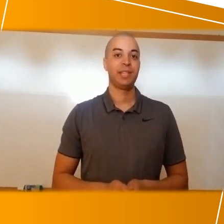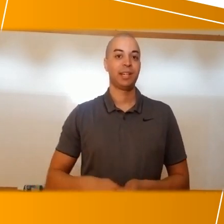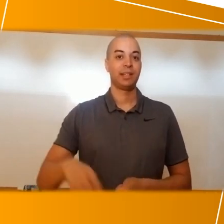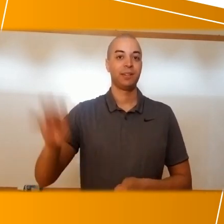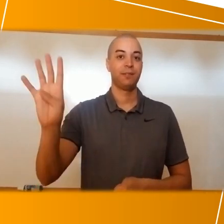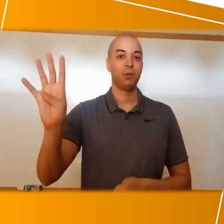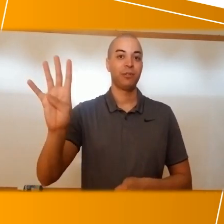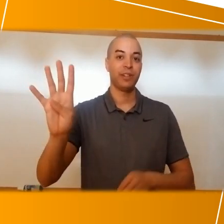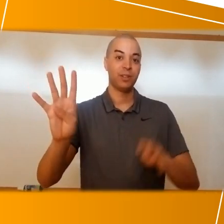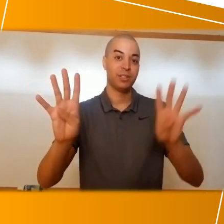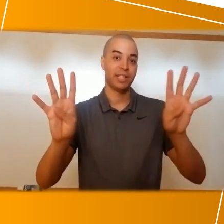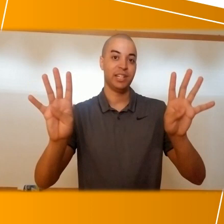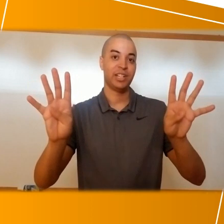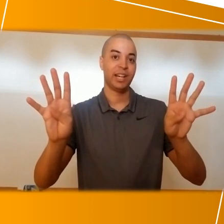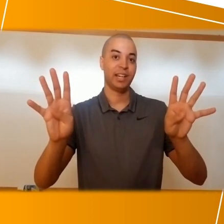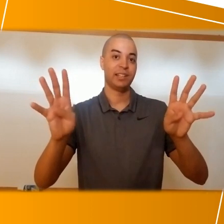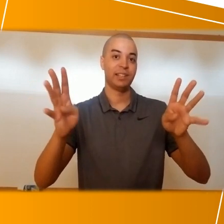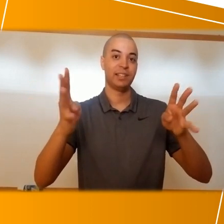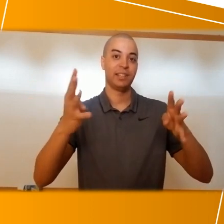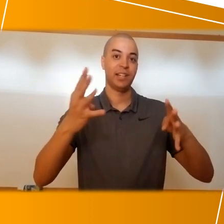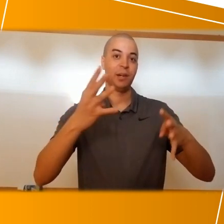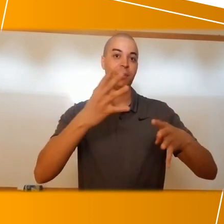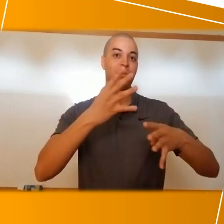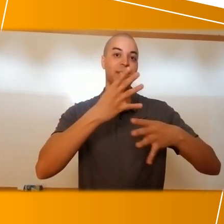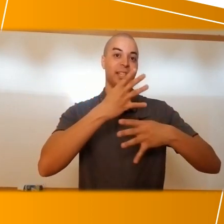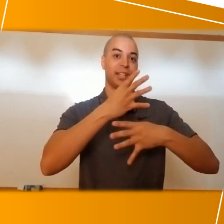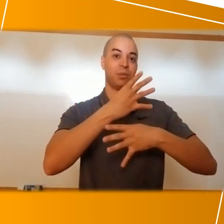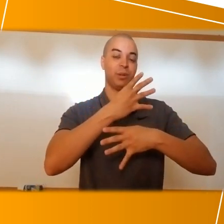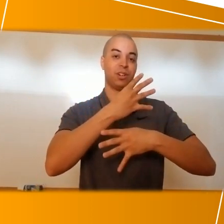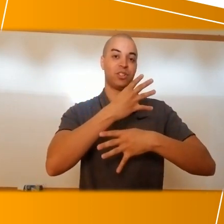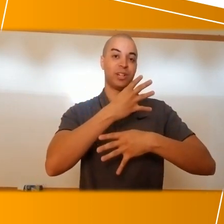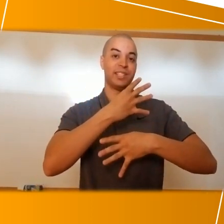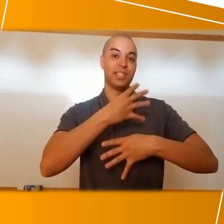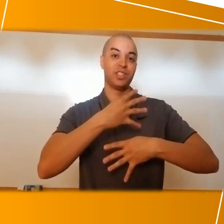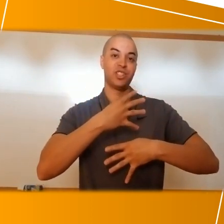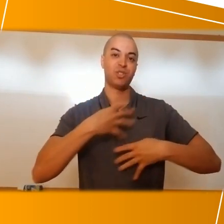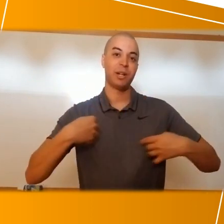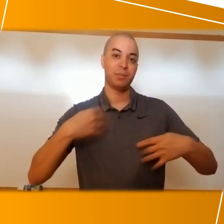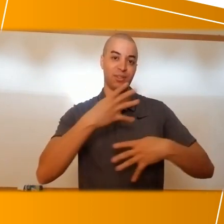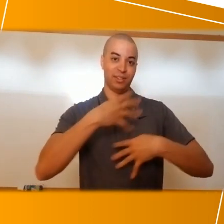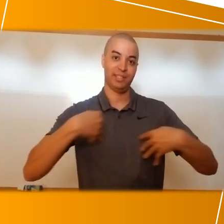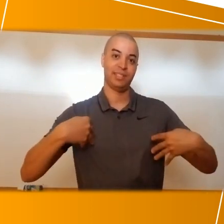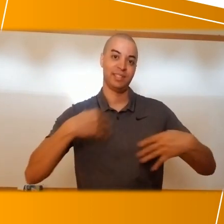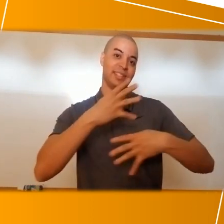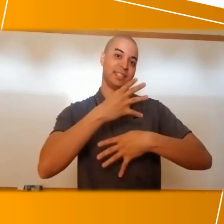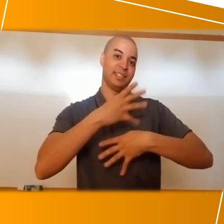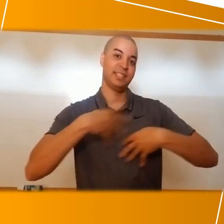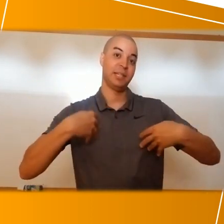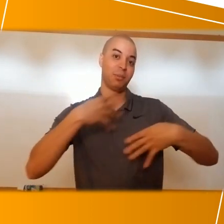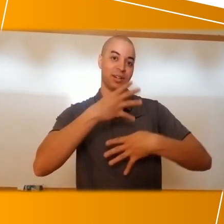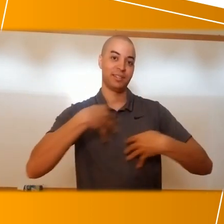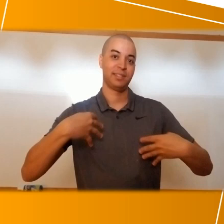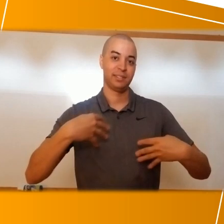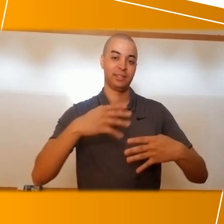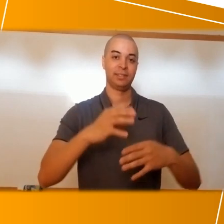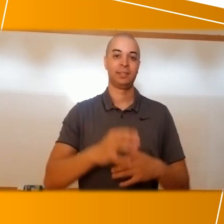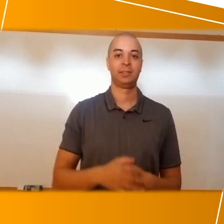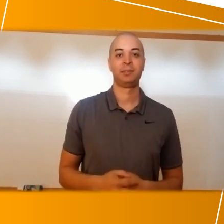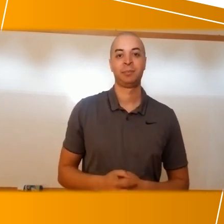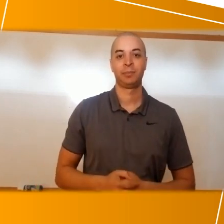If we take 4 fingers in each hand and we pretend like we are tracing the stripes on us, zebra.